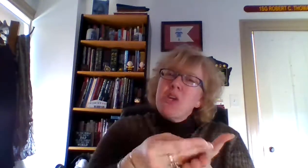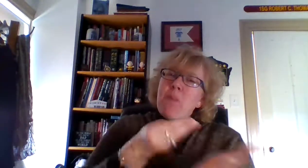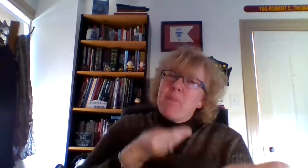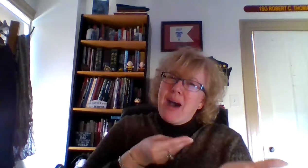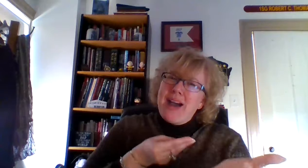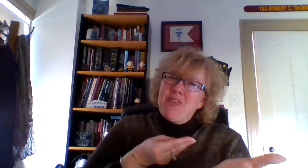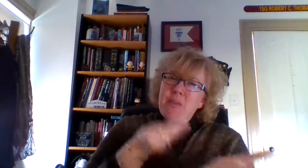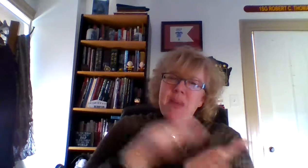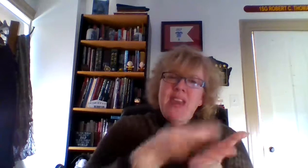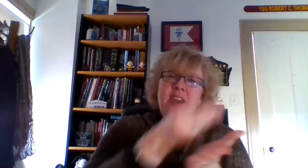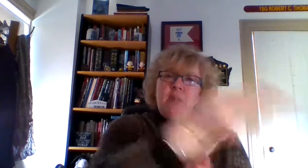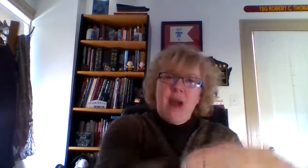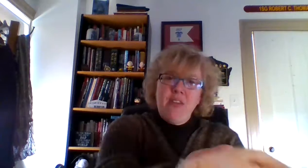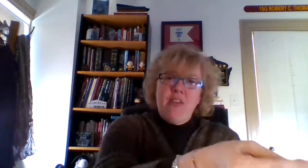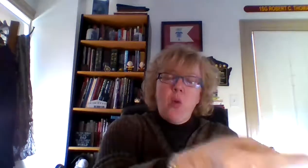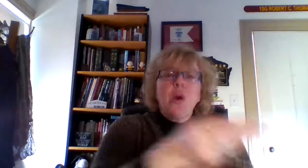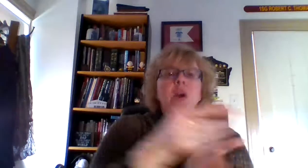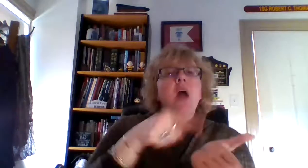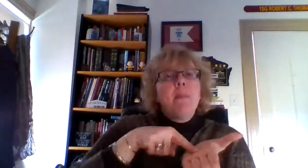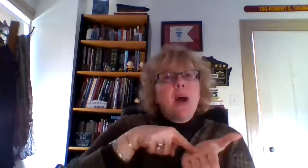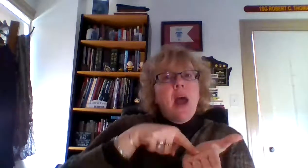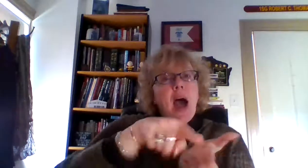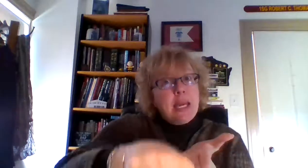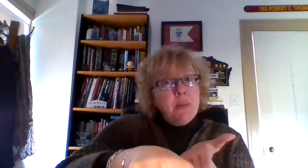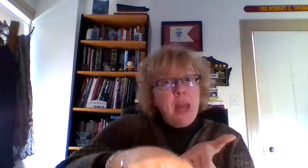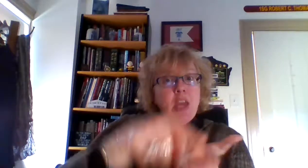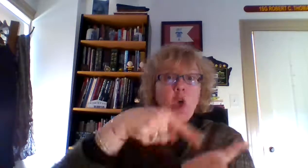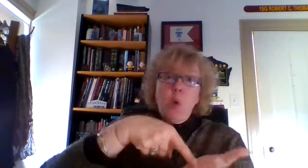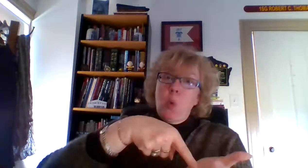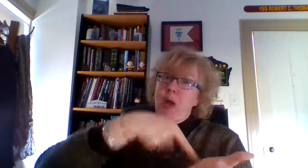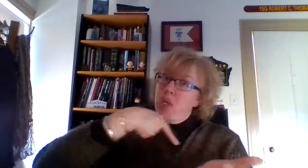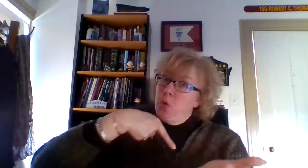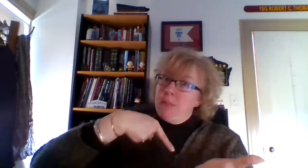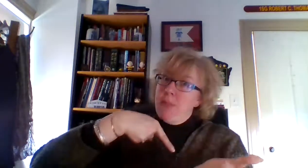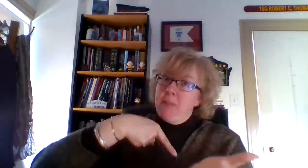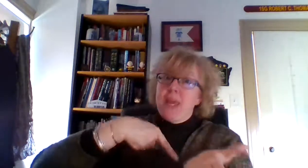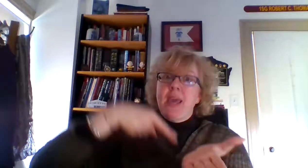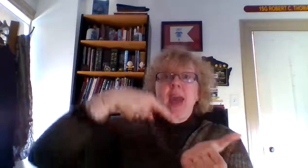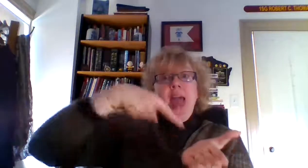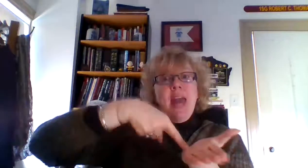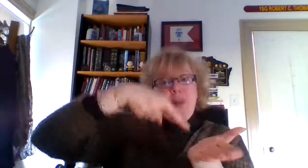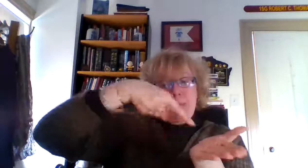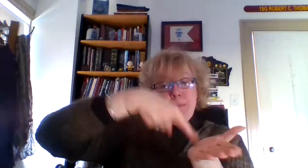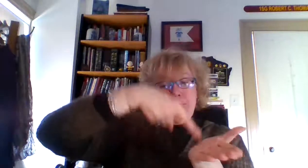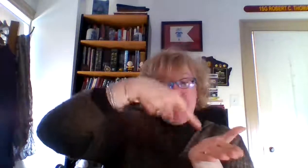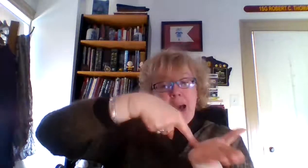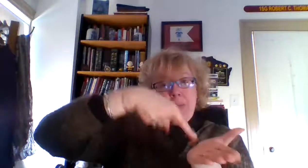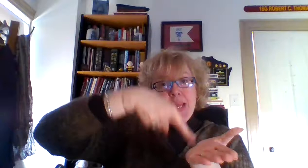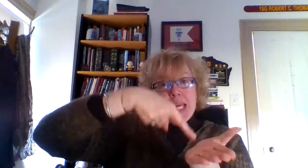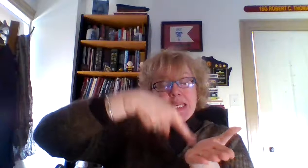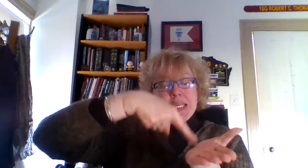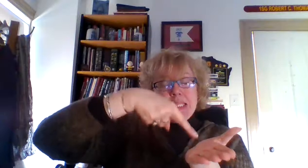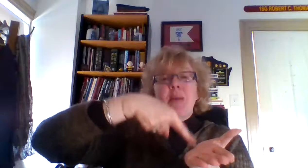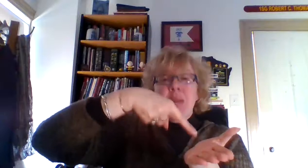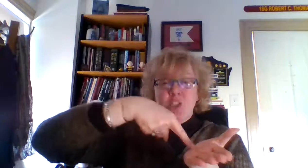don't buy from me, you buy forward, but I can pay you and you can pay me. And if I pop it like this, it means